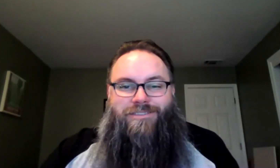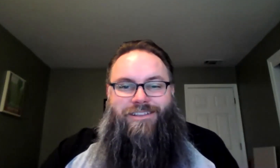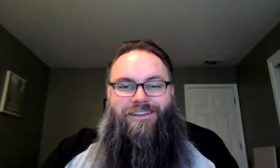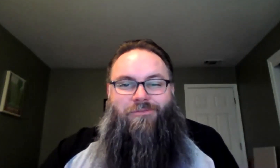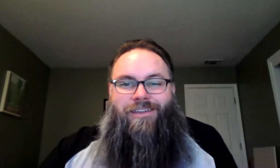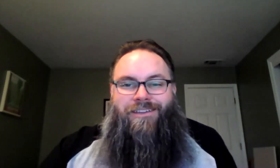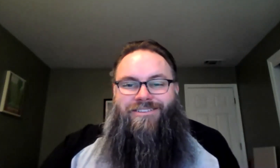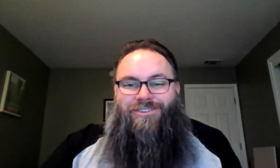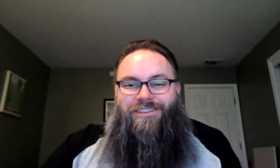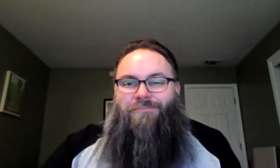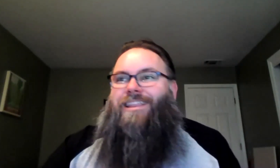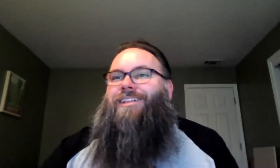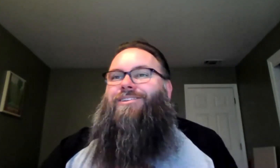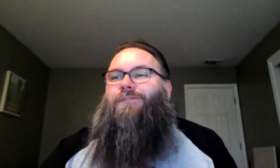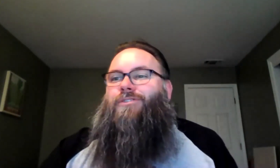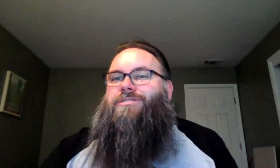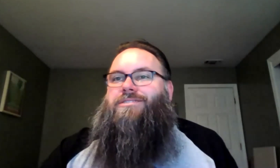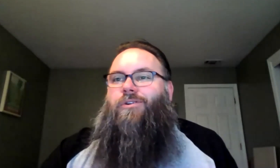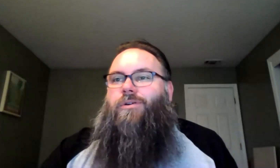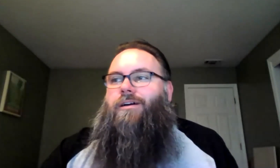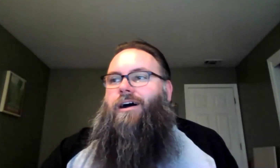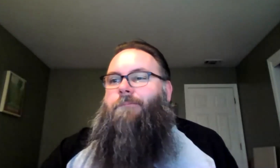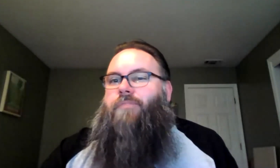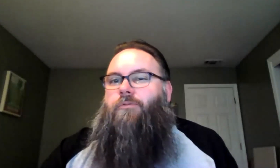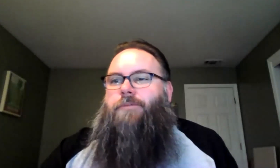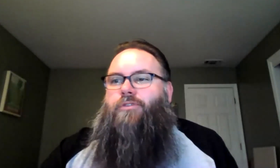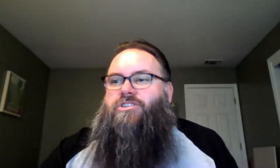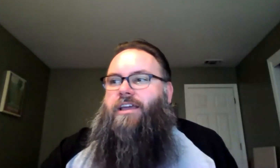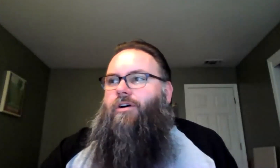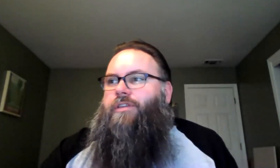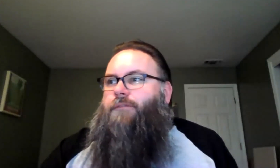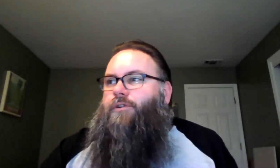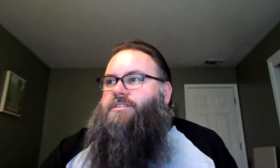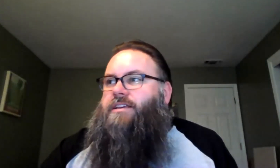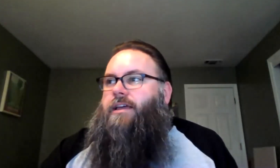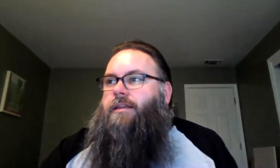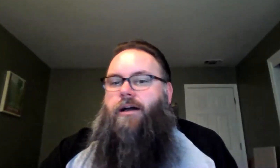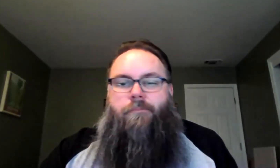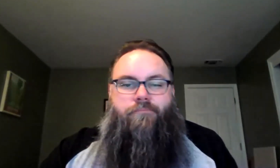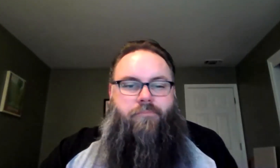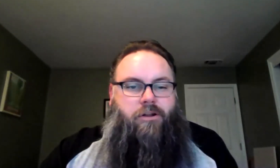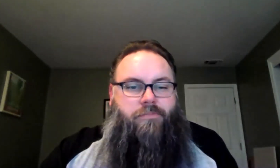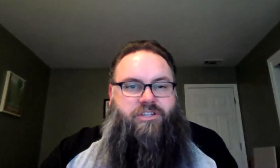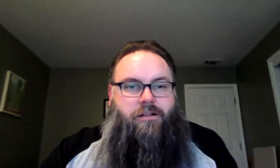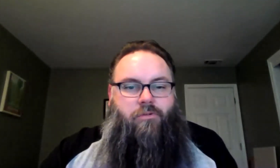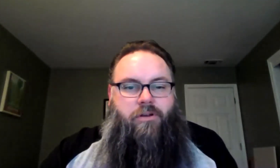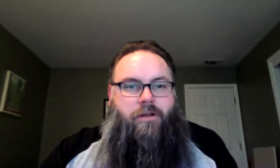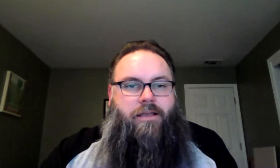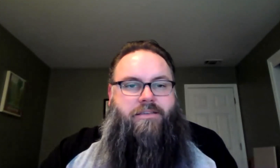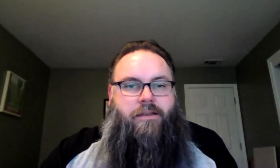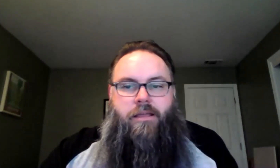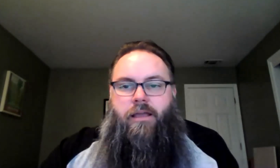post your jobs on there. We certainly made that clear to folks. So I really appreciate all the efforts. Again,